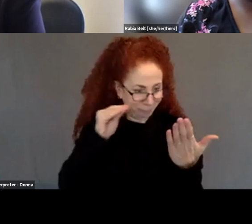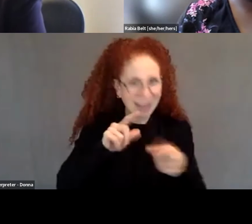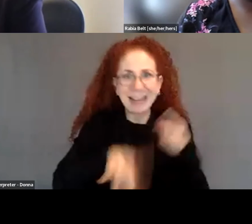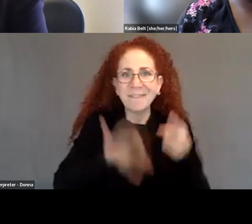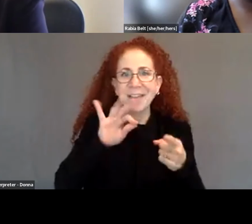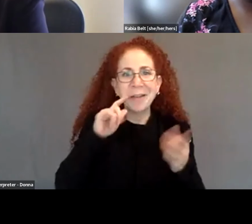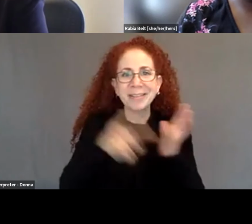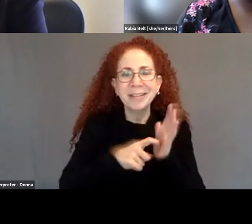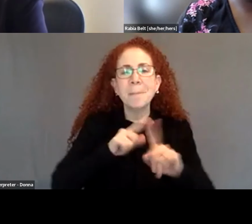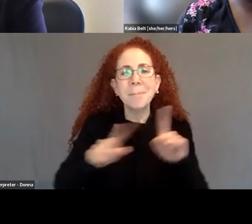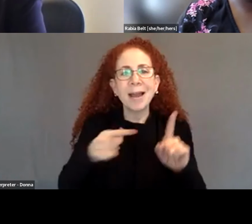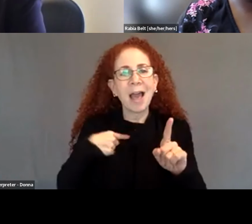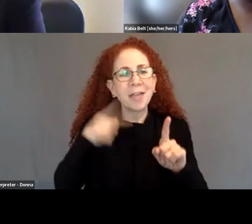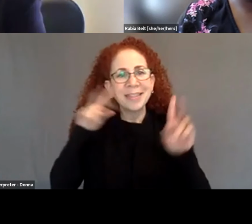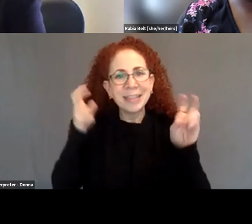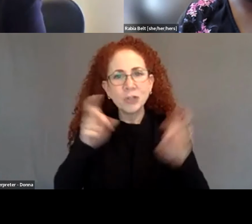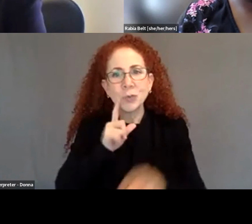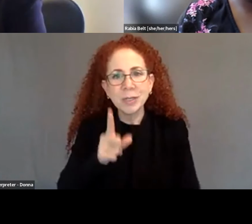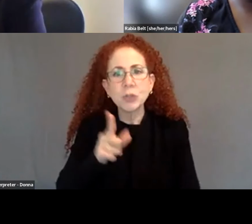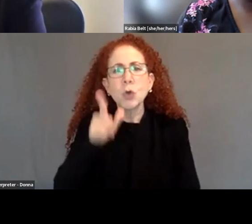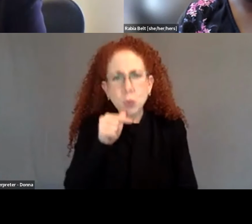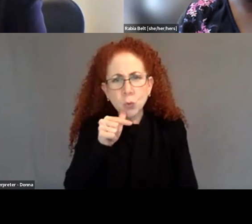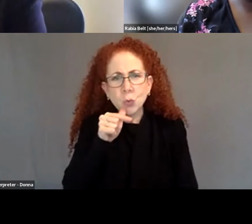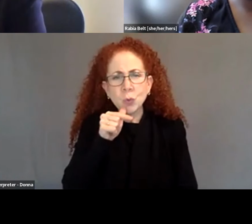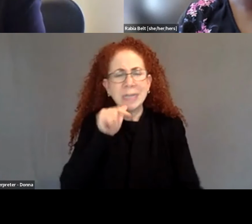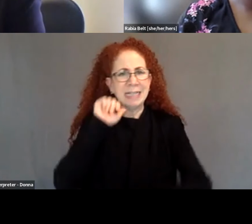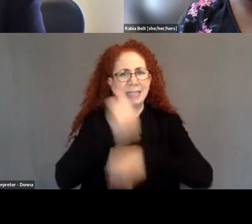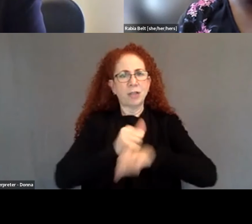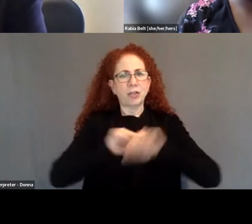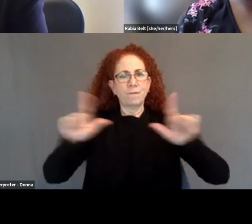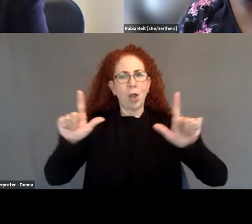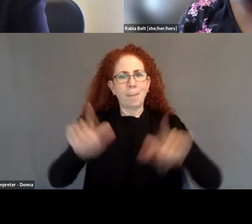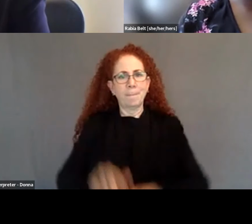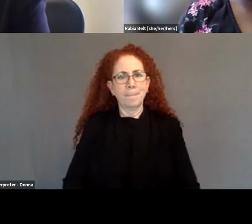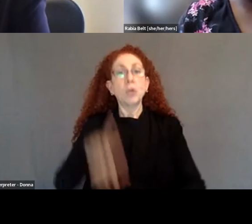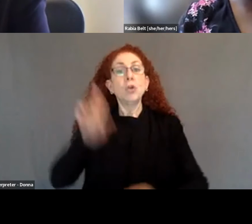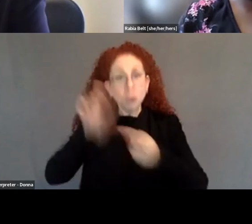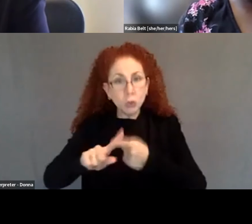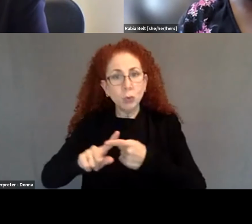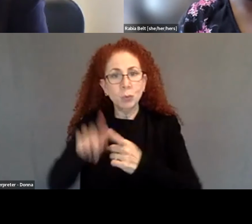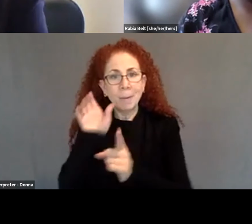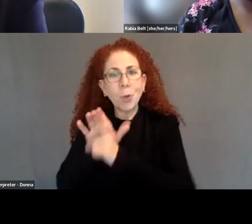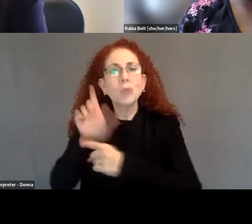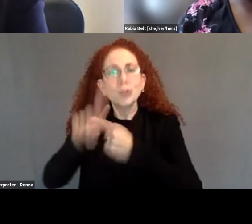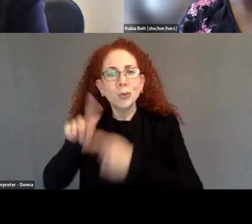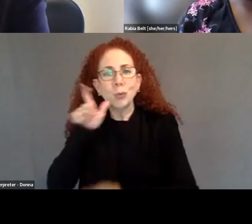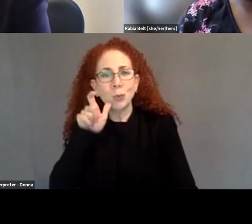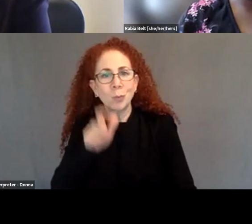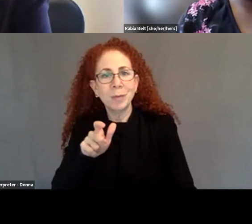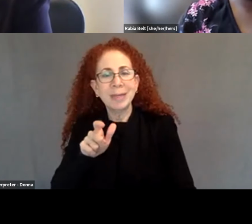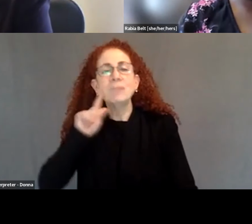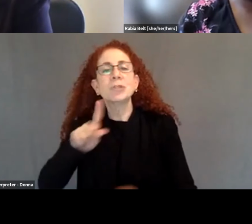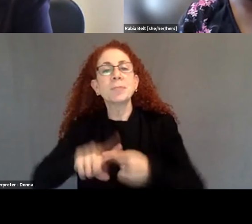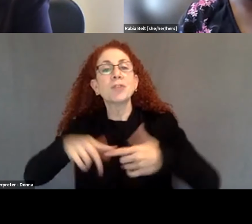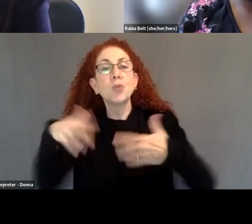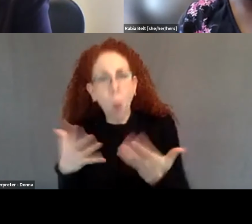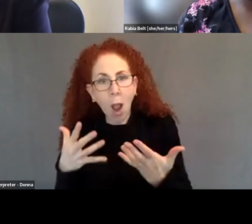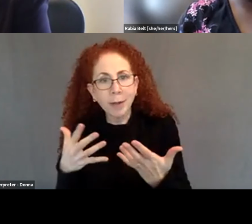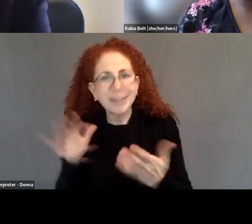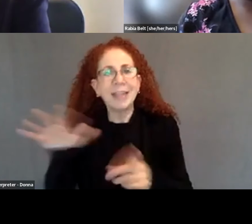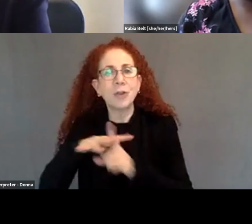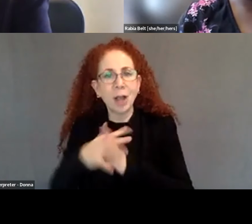like, who does the framing to whom in response to what in their context and